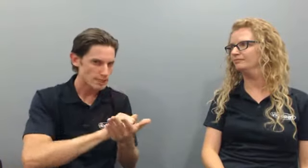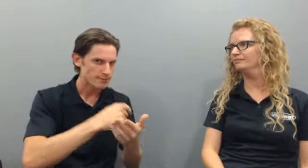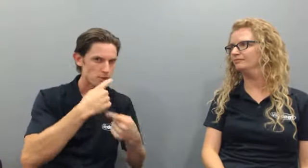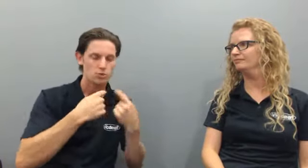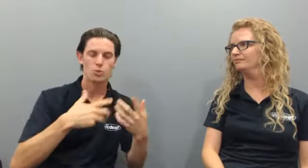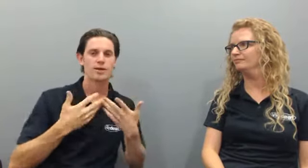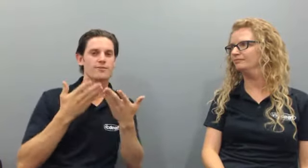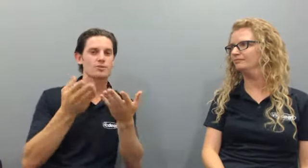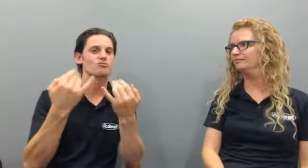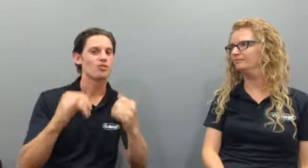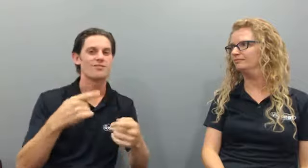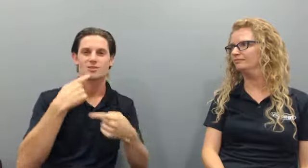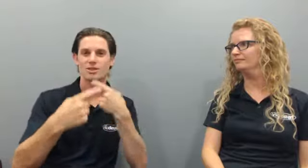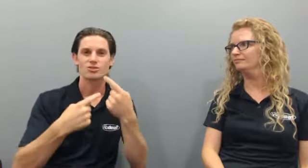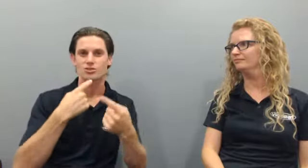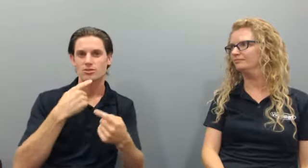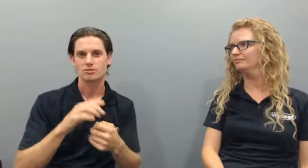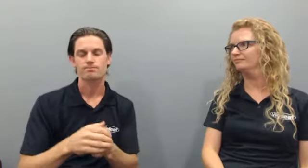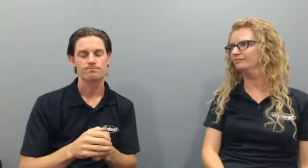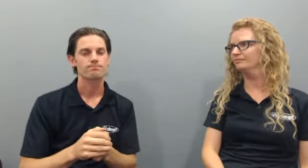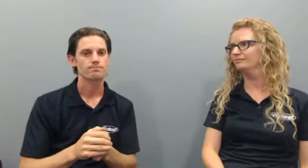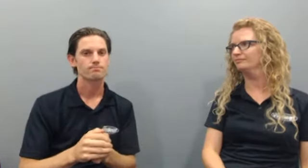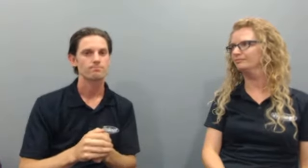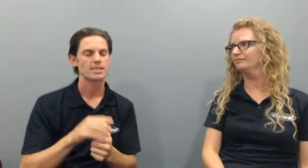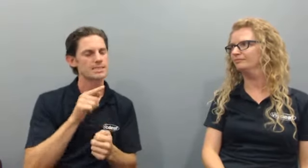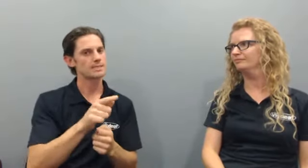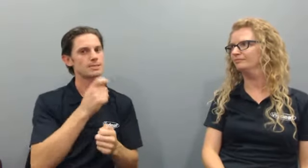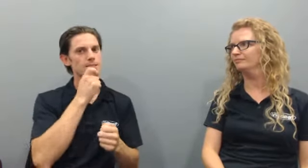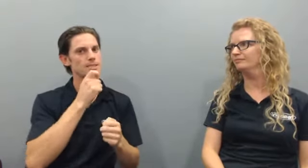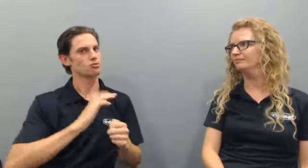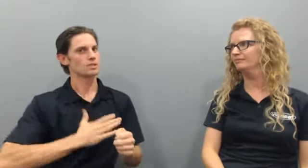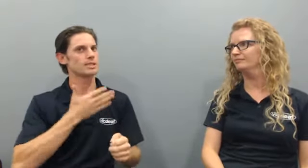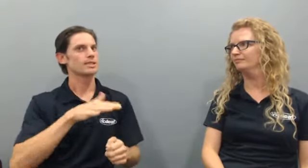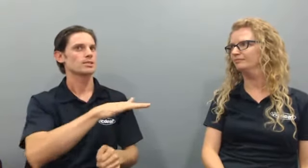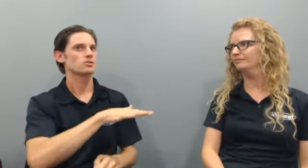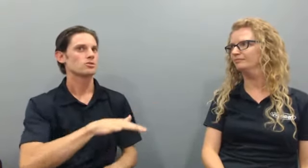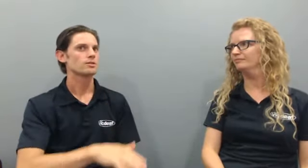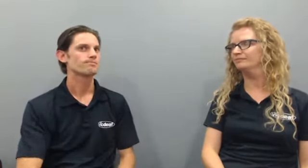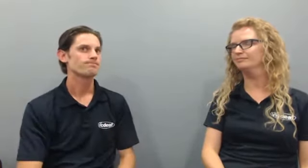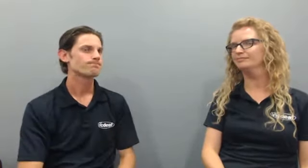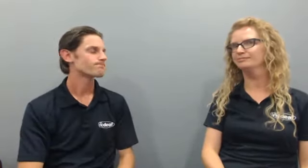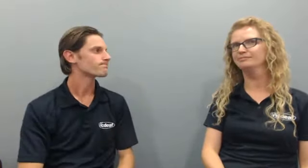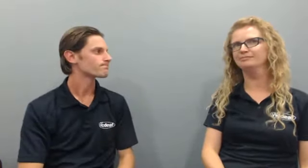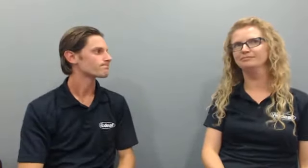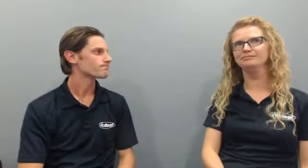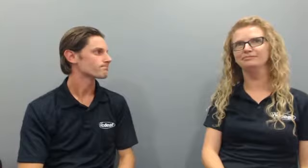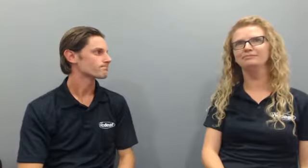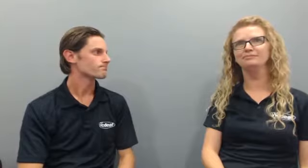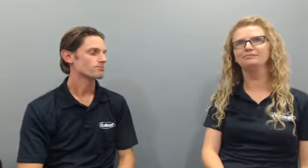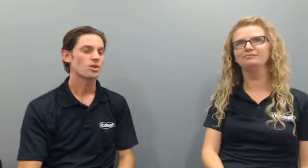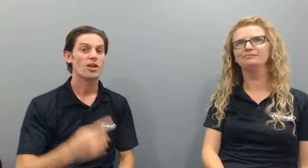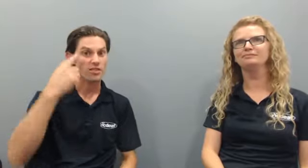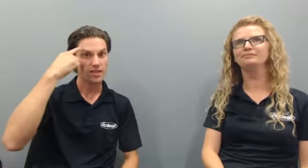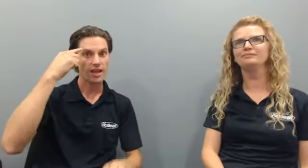is a bit of a grey area, and I want to ensure that we give you the right information. It is an interesting area of conversation.